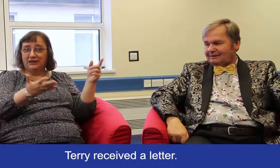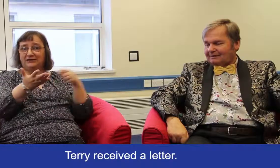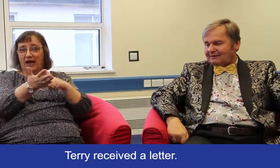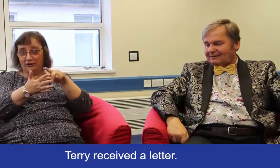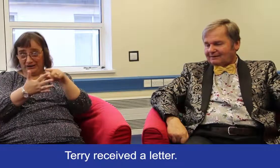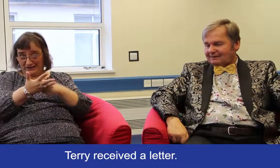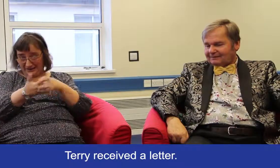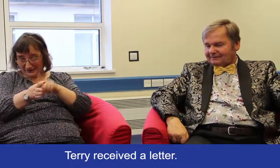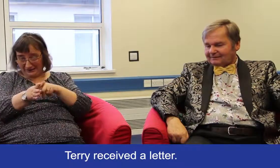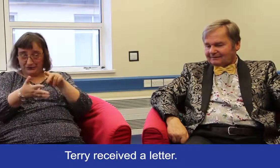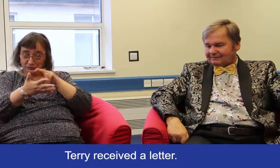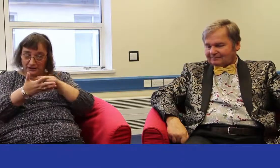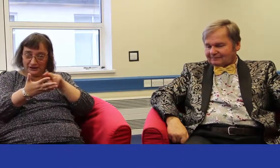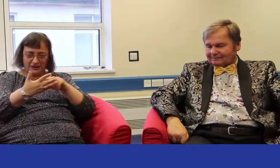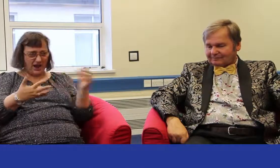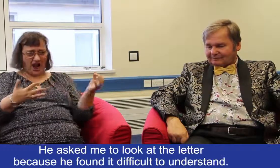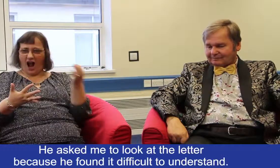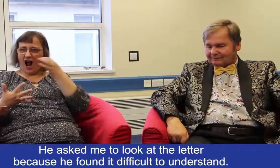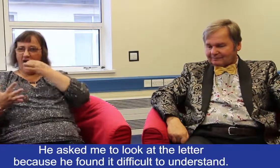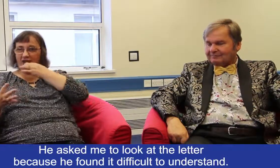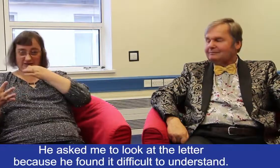Terry received a letter.